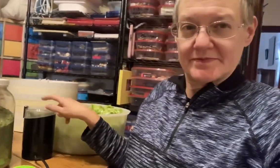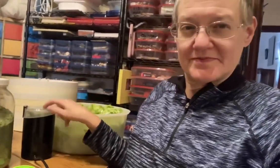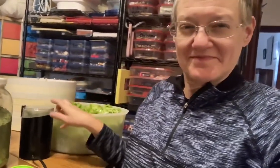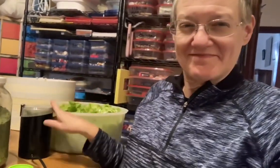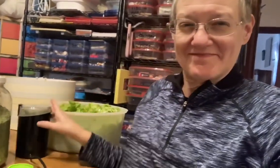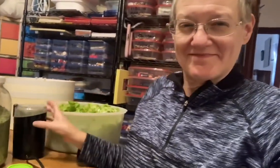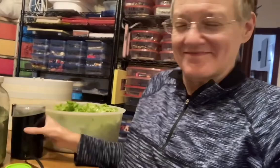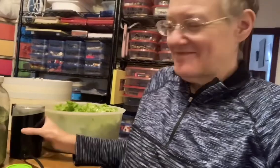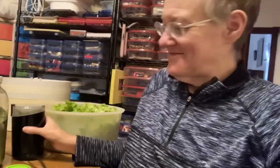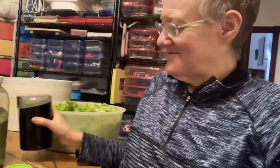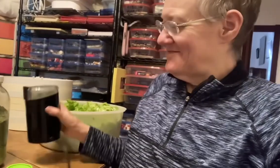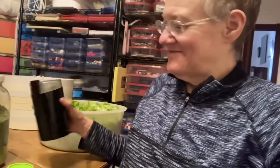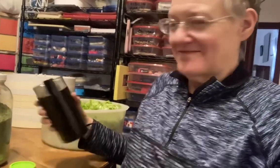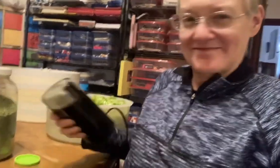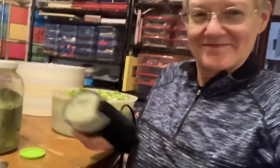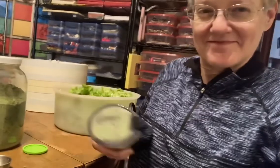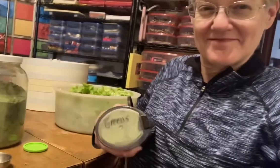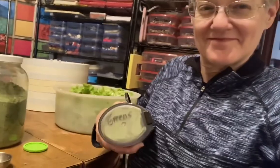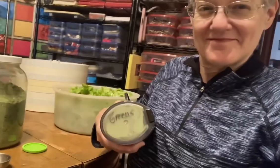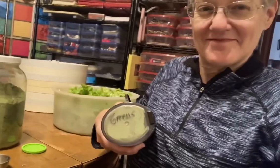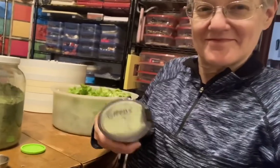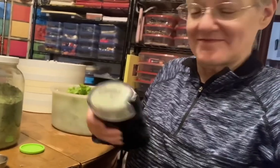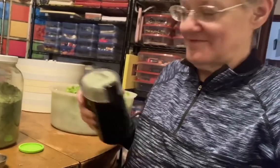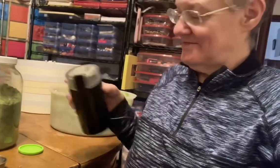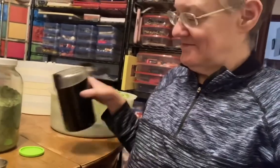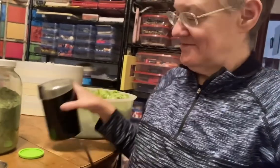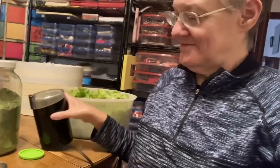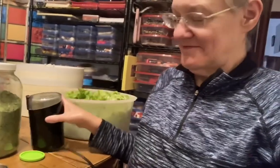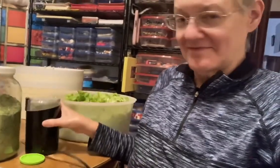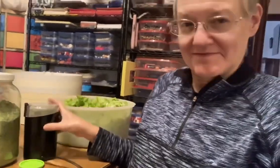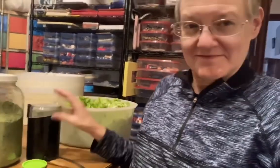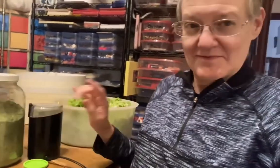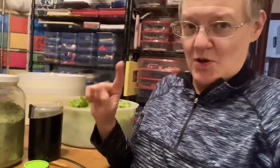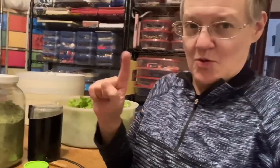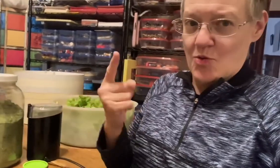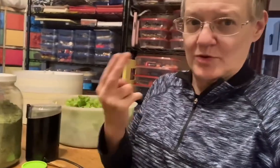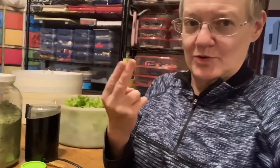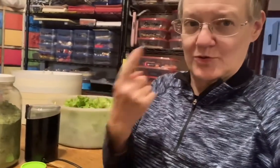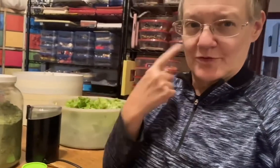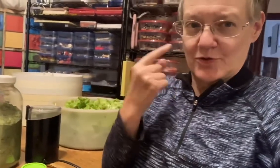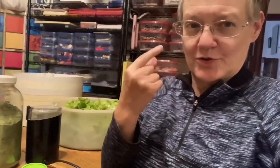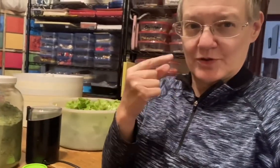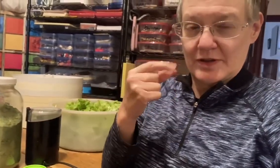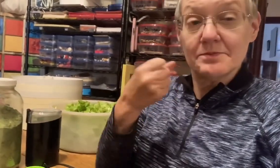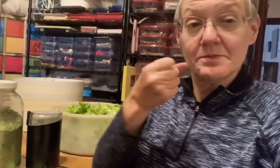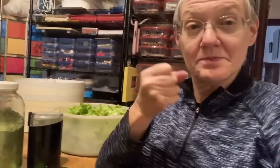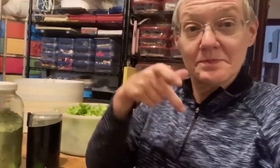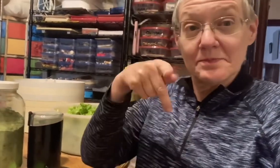into a powder in this coffee grinder. And I only use this one for greens.